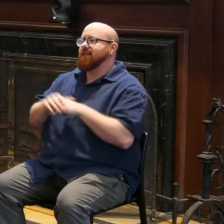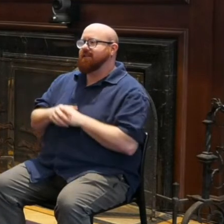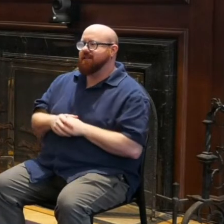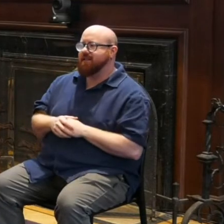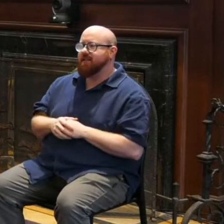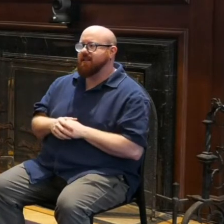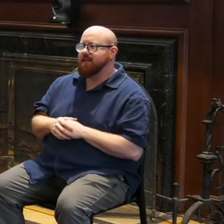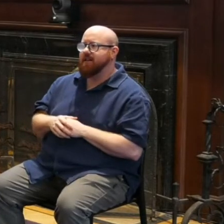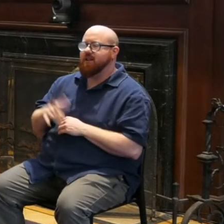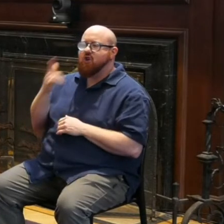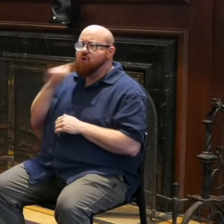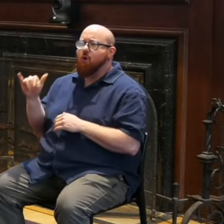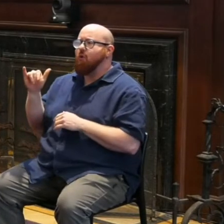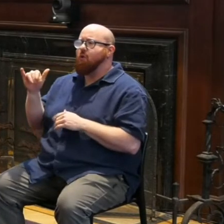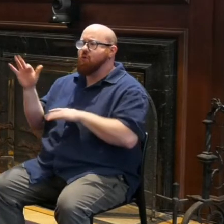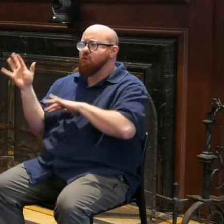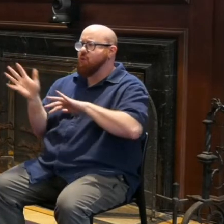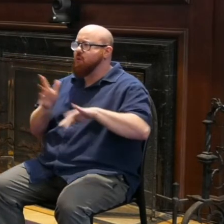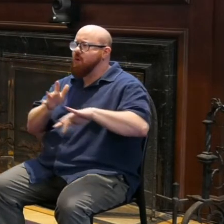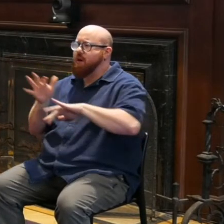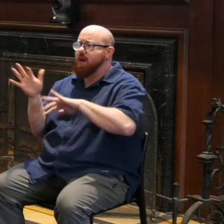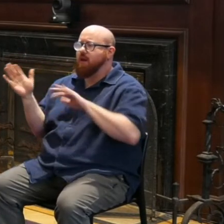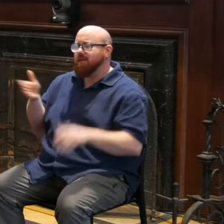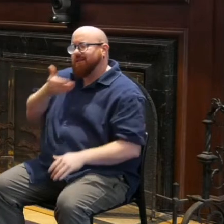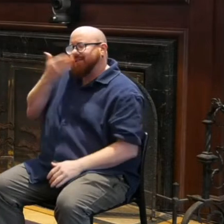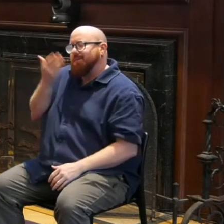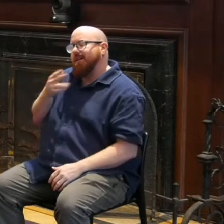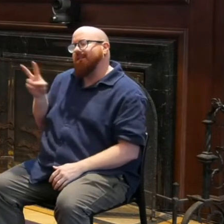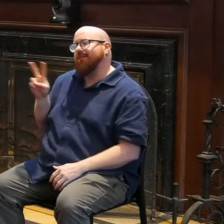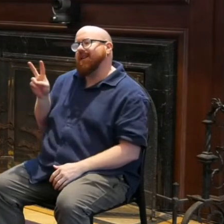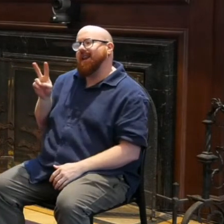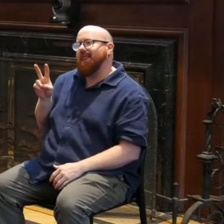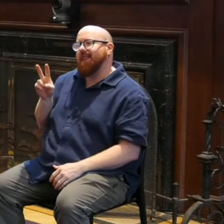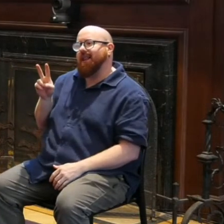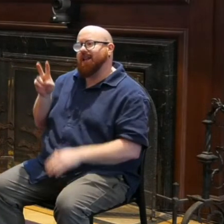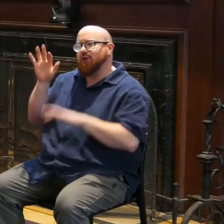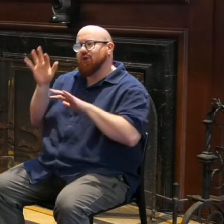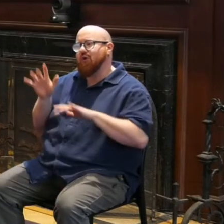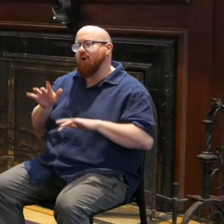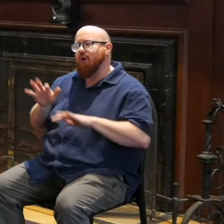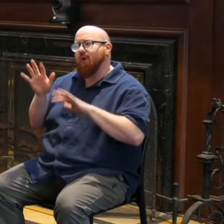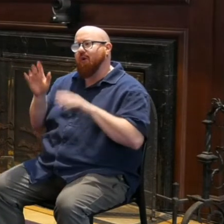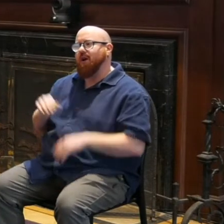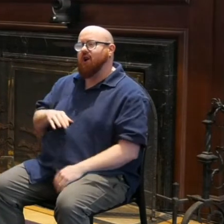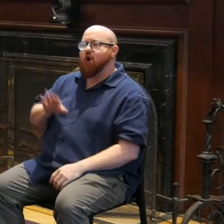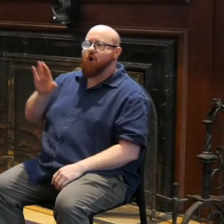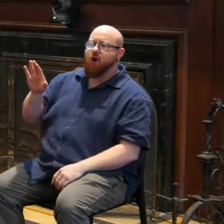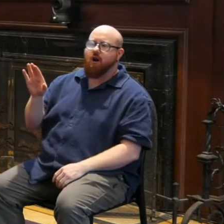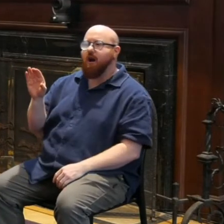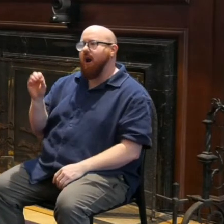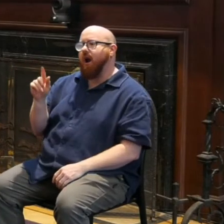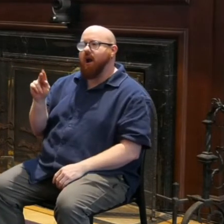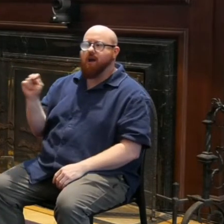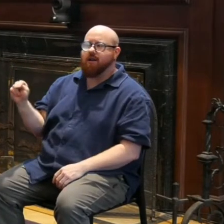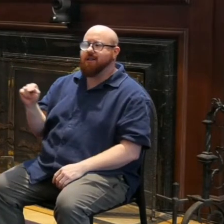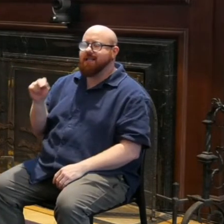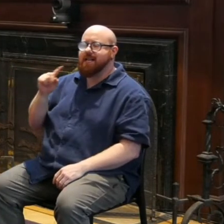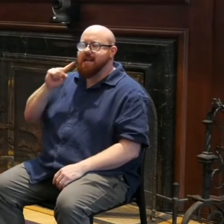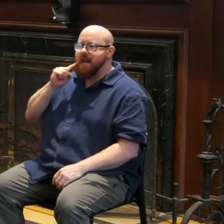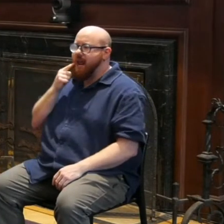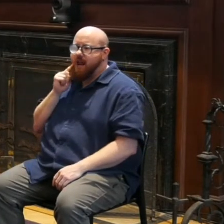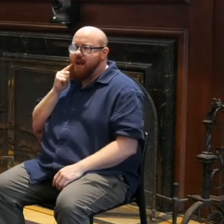gold winds fragrant as vanilla snow. Her cotton candy frock, a peppermint